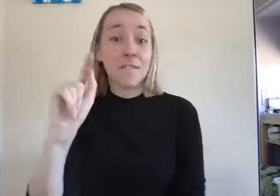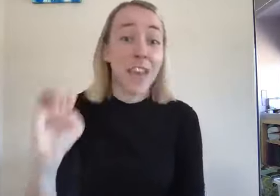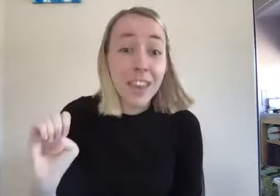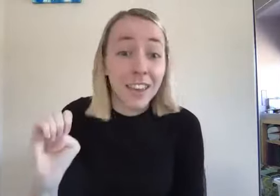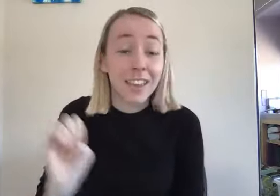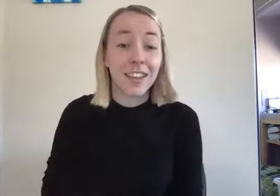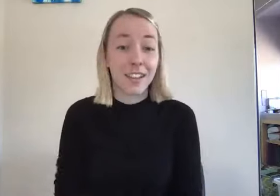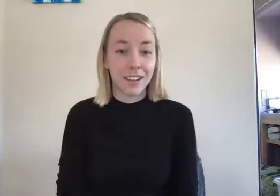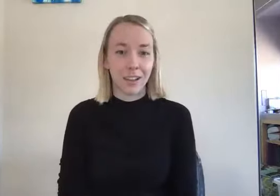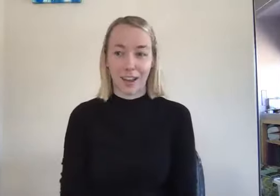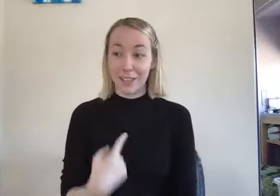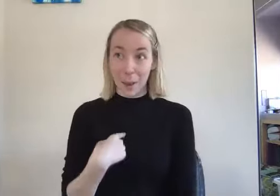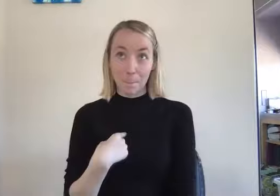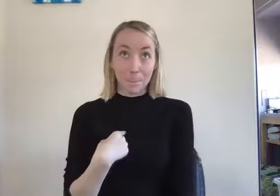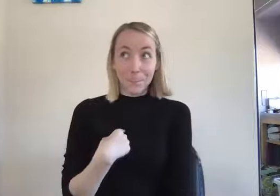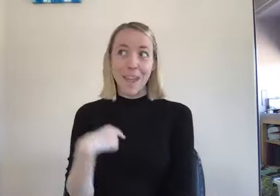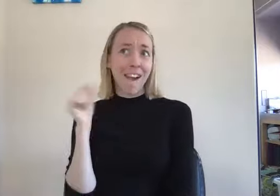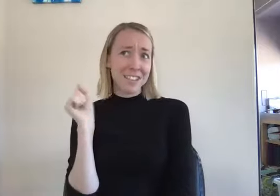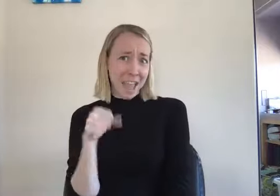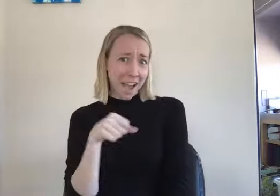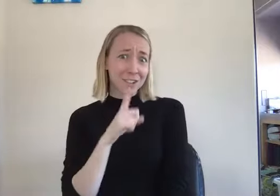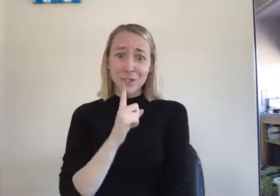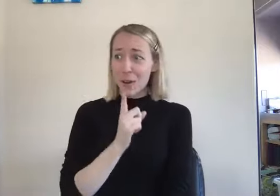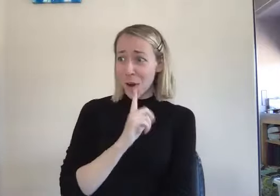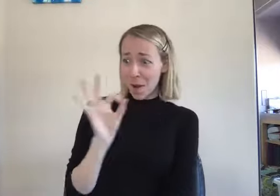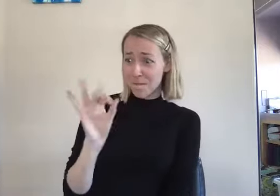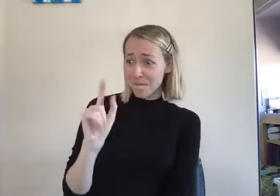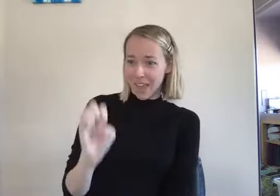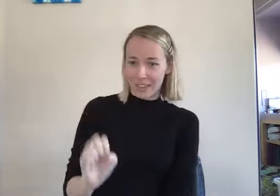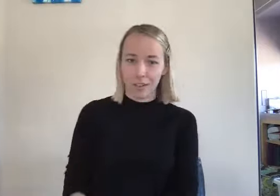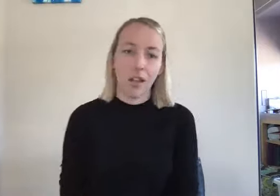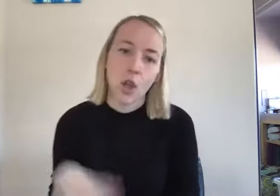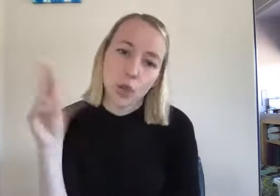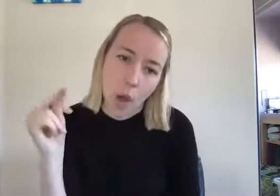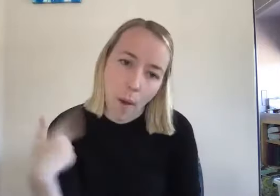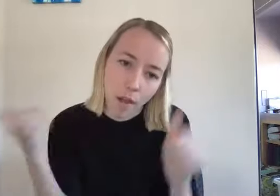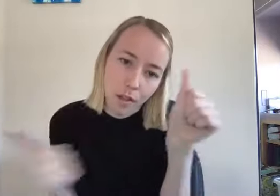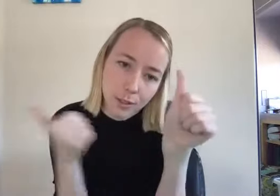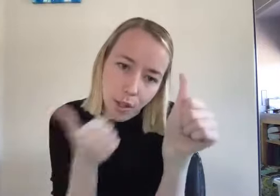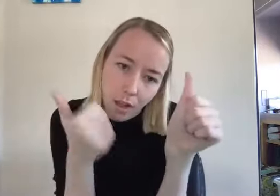this must be fate. And I said, yeah, I think it must be fate. No, I was a stalker.